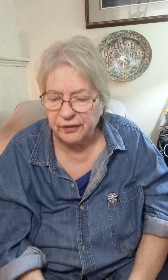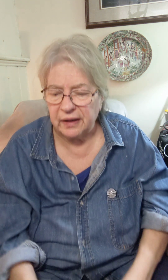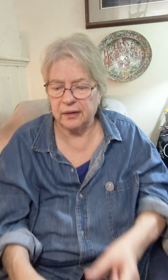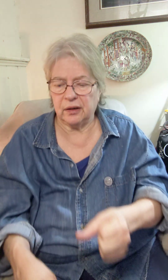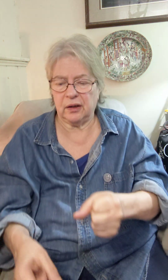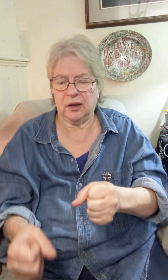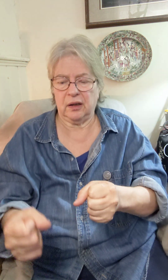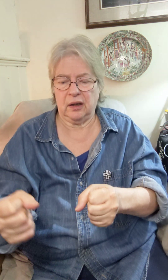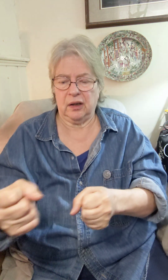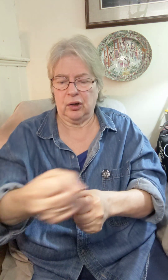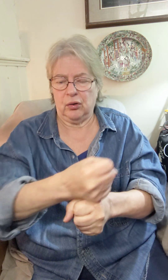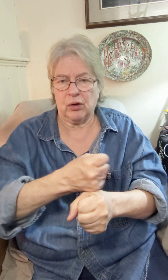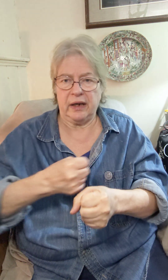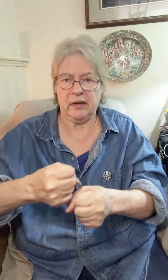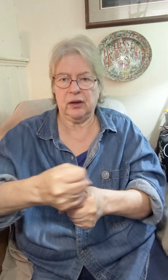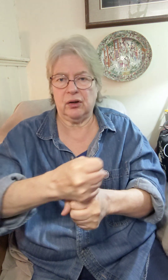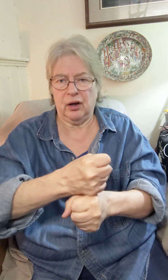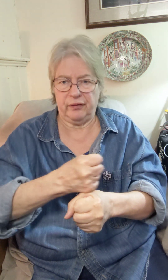Coffee, grinding coffee.